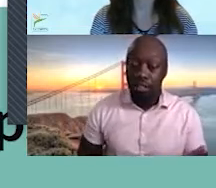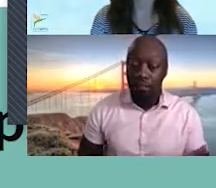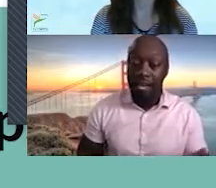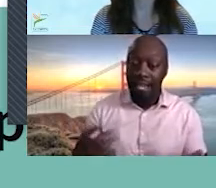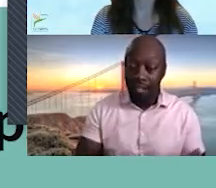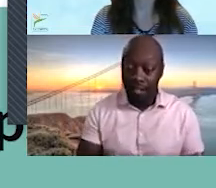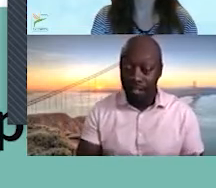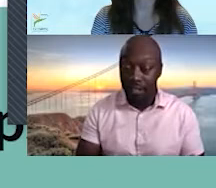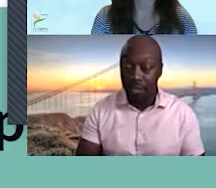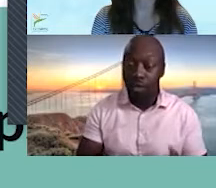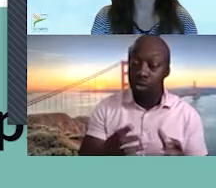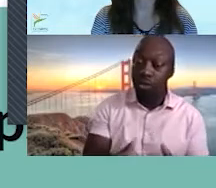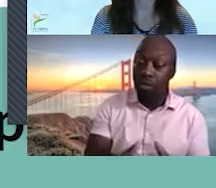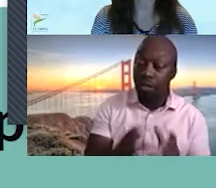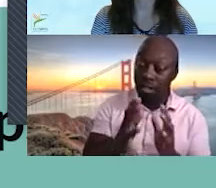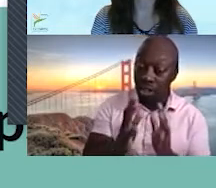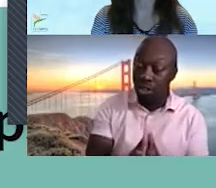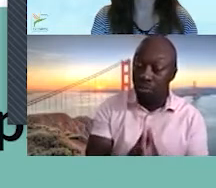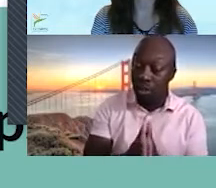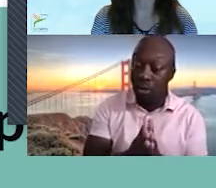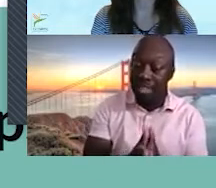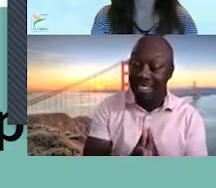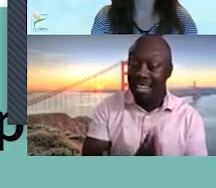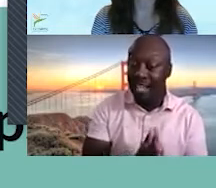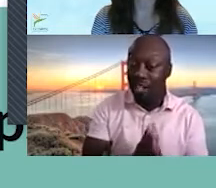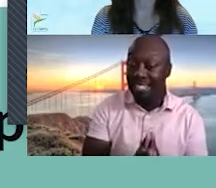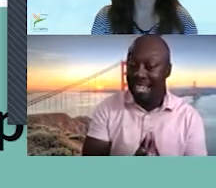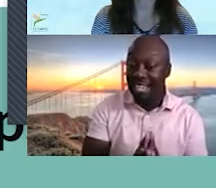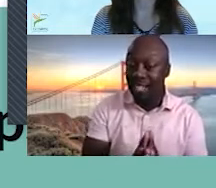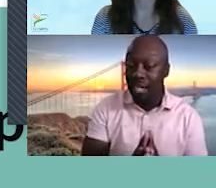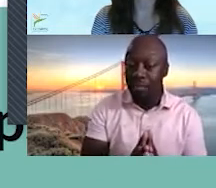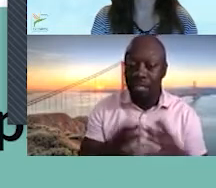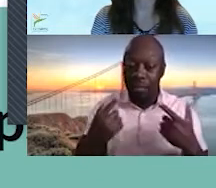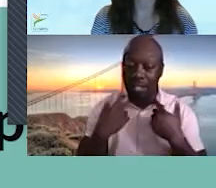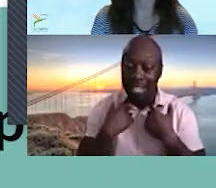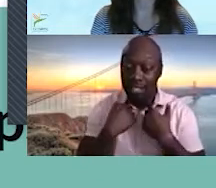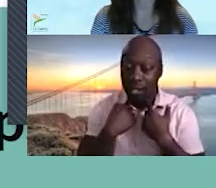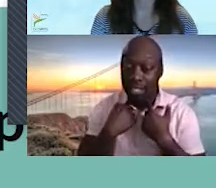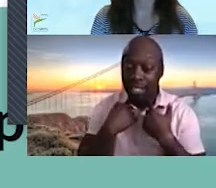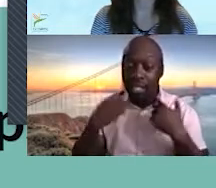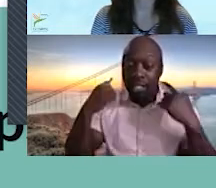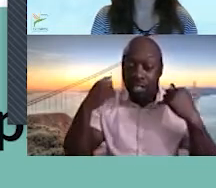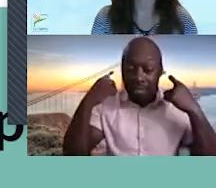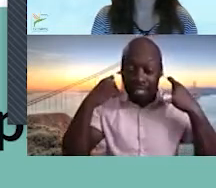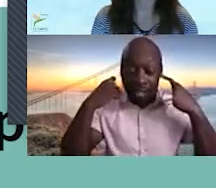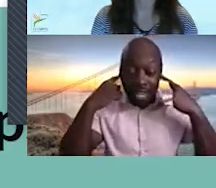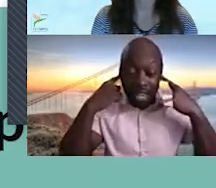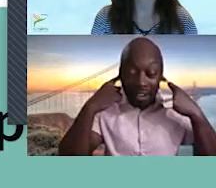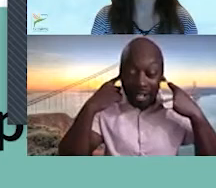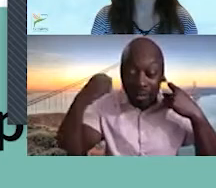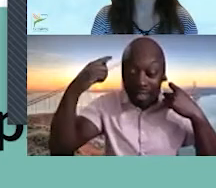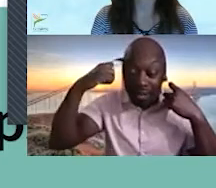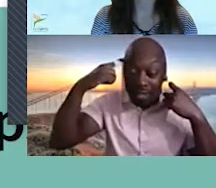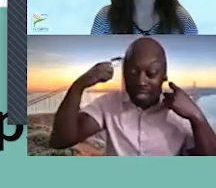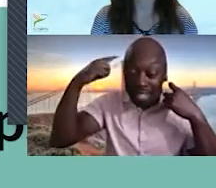answer back what you assume, what you think they are saying, because remember, they can't talk yet. So if they start